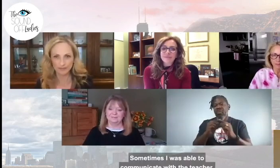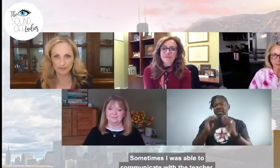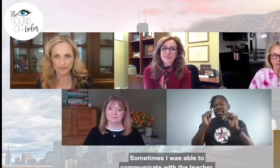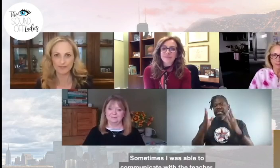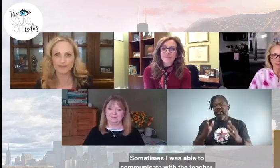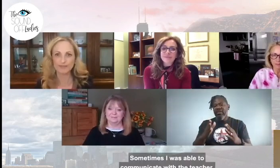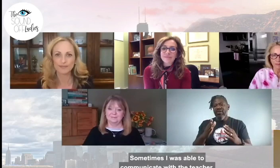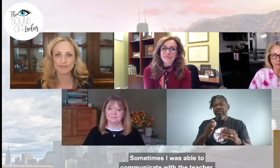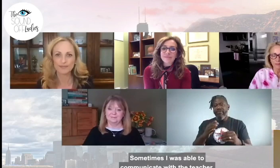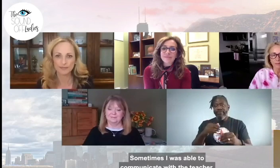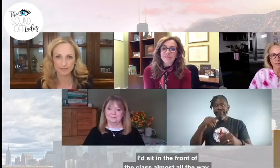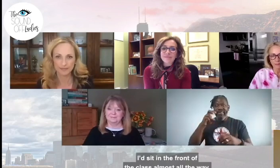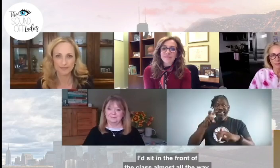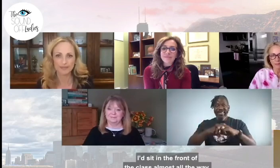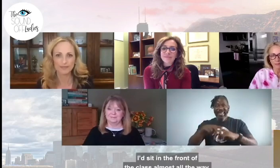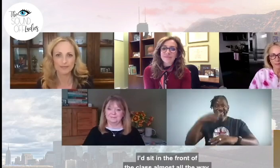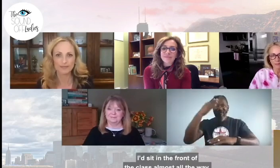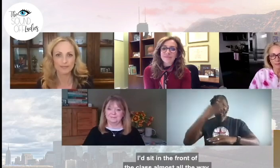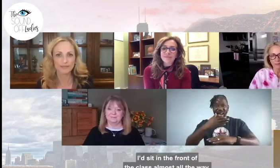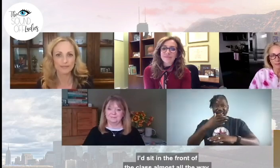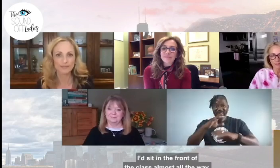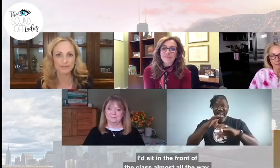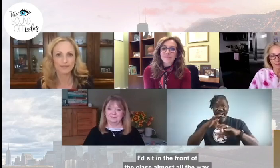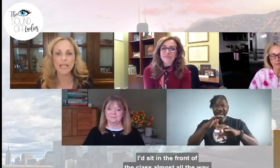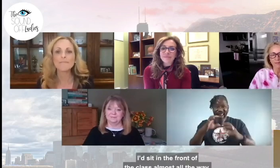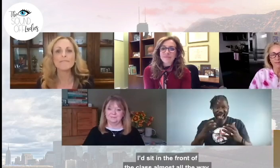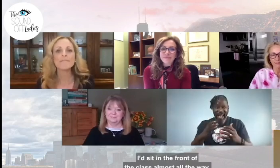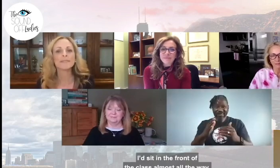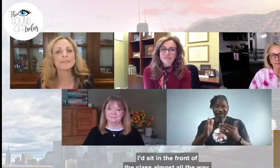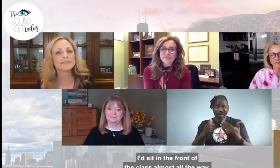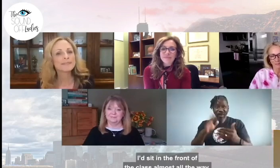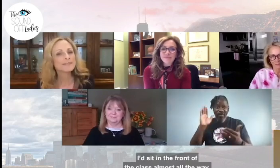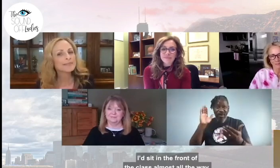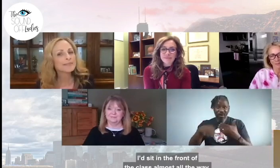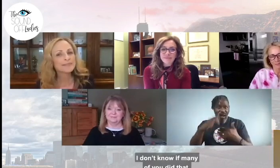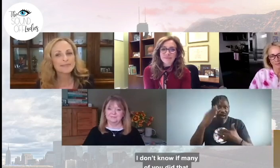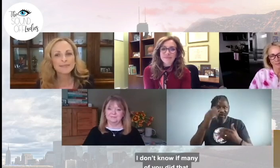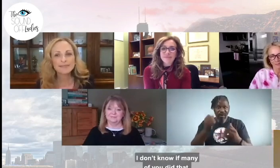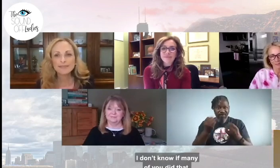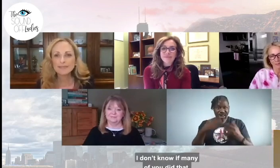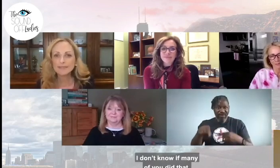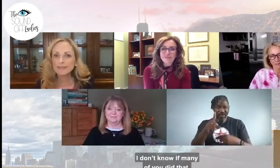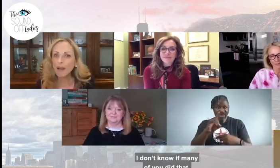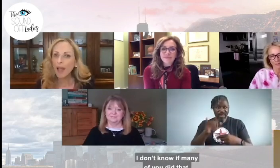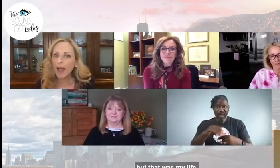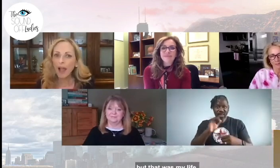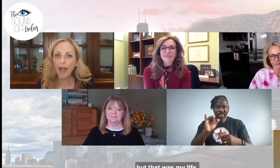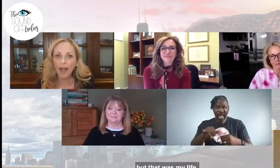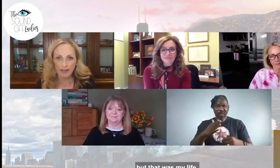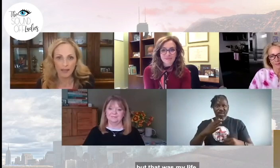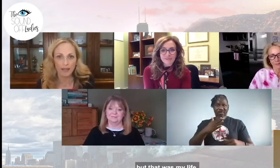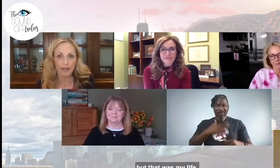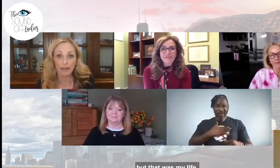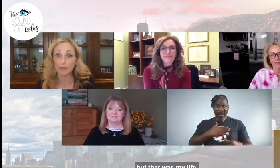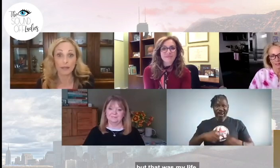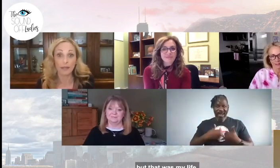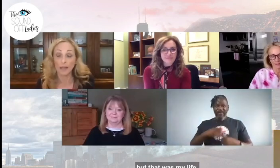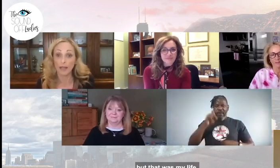with notes. I read a lot. Every day in class, I would sit at the front of the classroom. Every time I was able